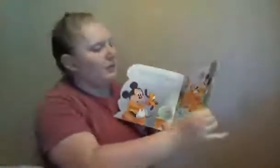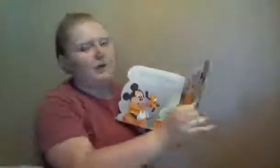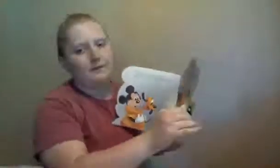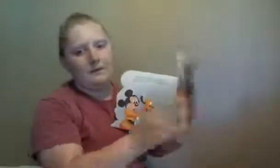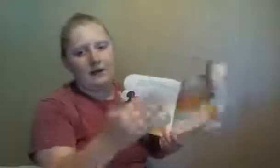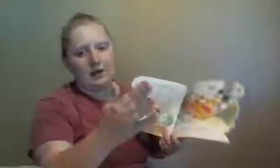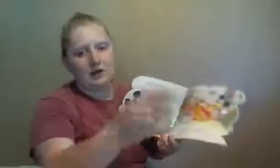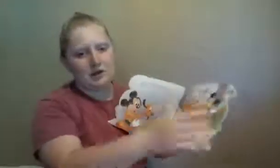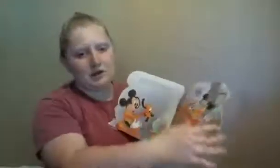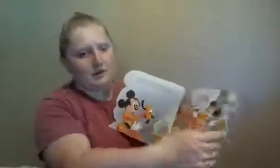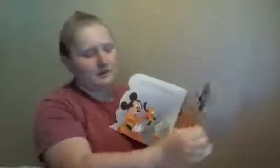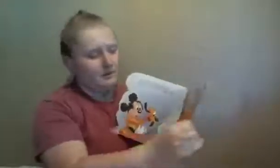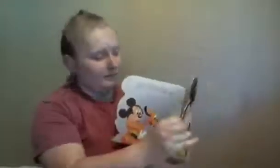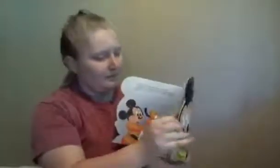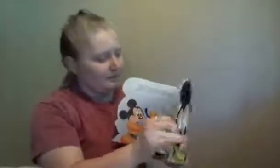Poor fish.